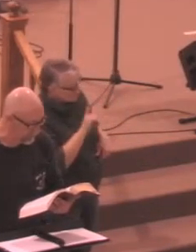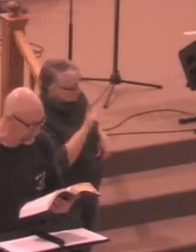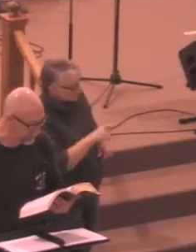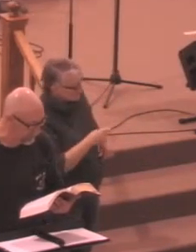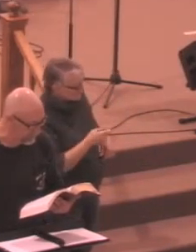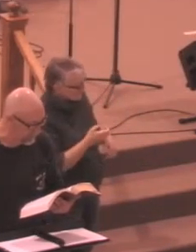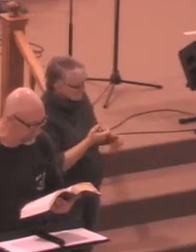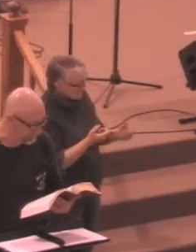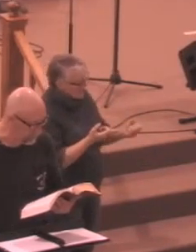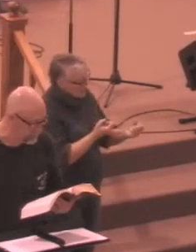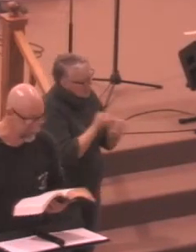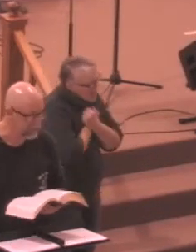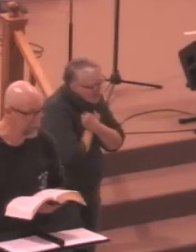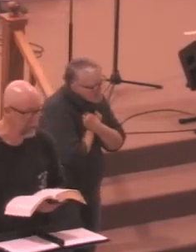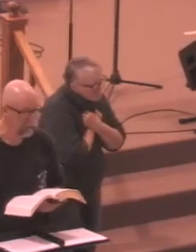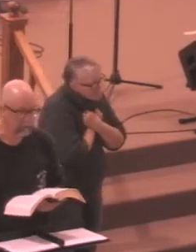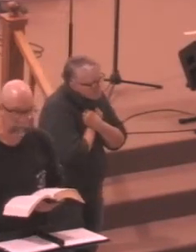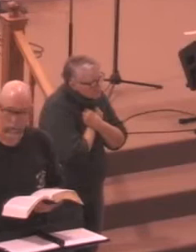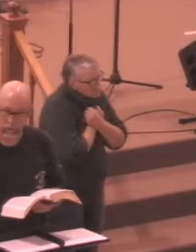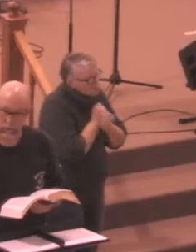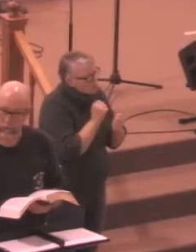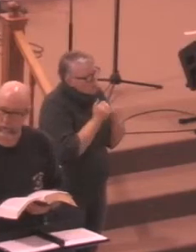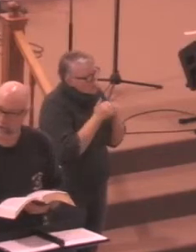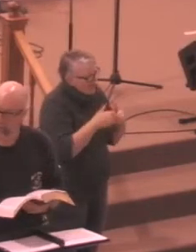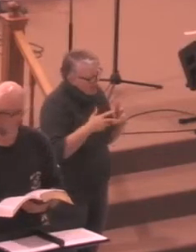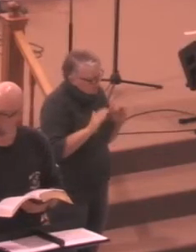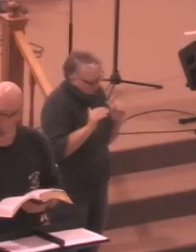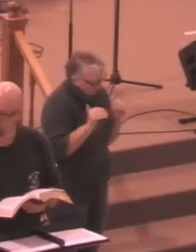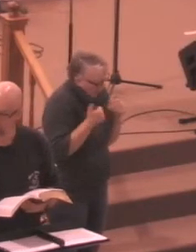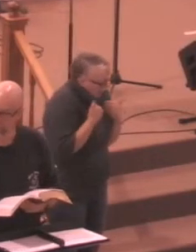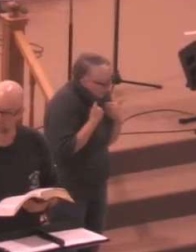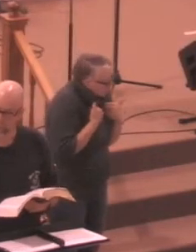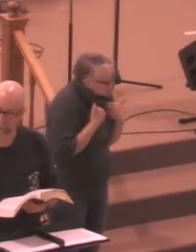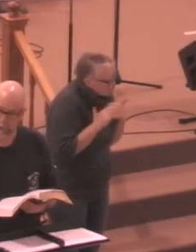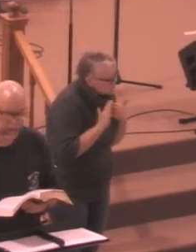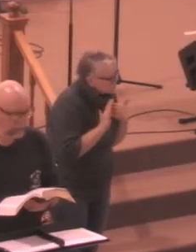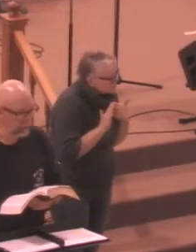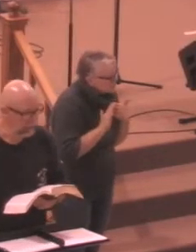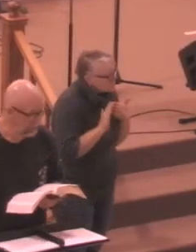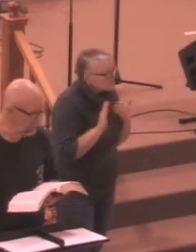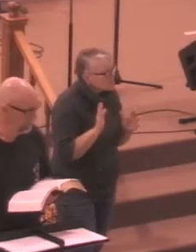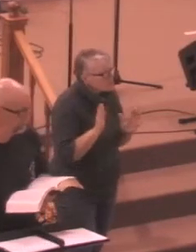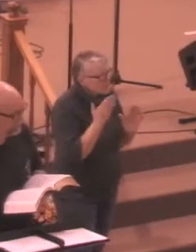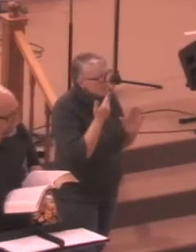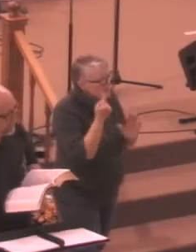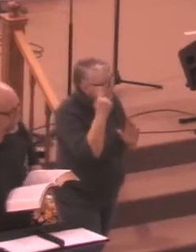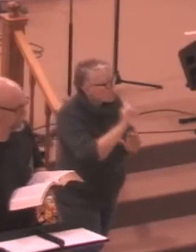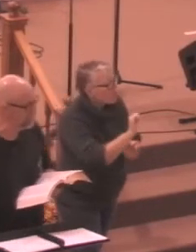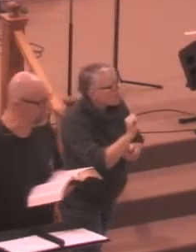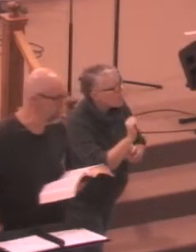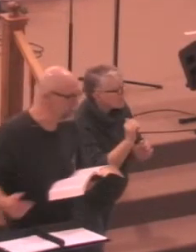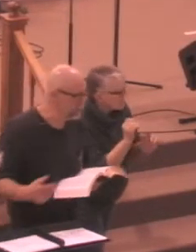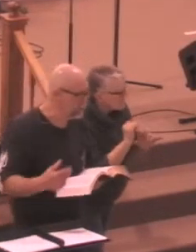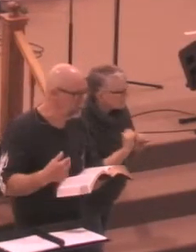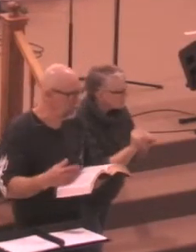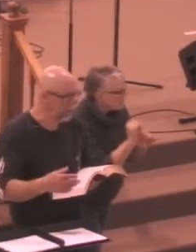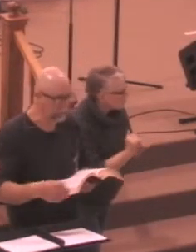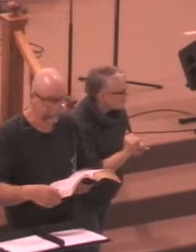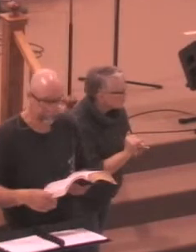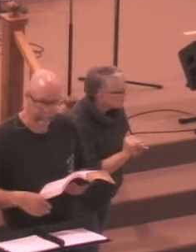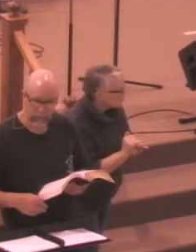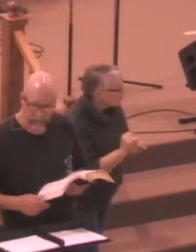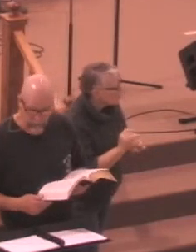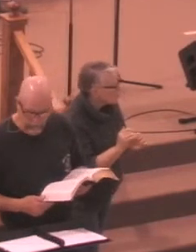and unselfishly seek the best for one another." Seems like Jesus wants us to do